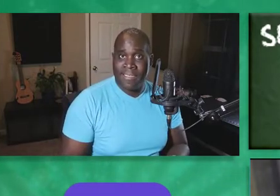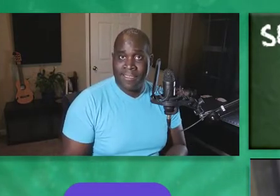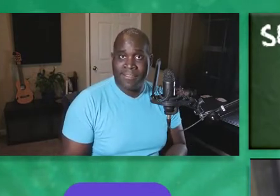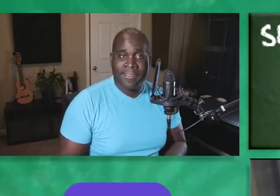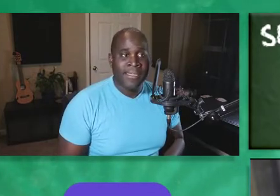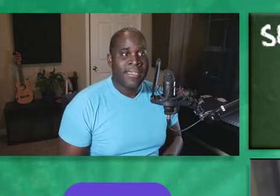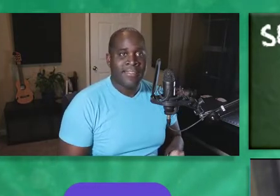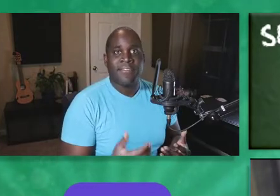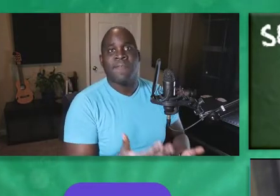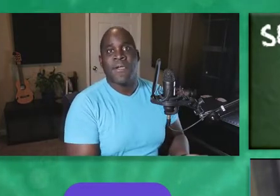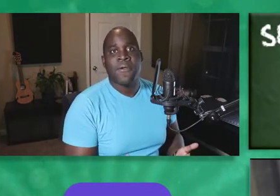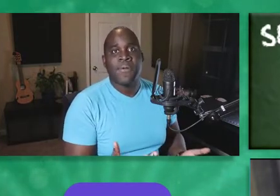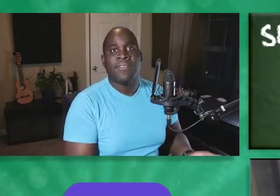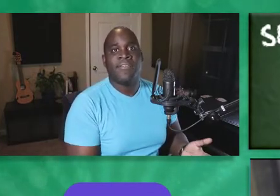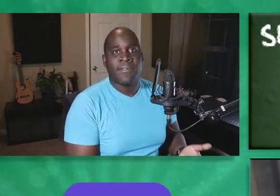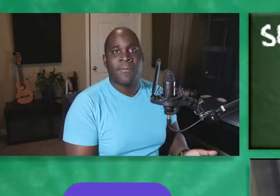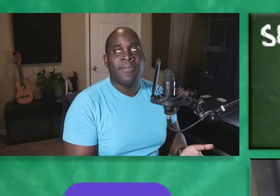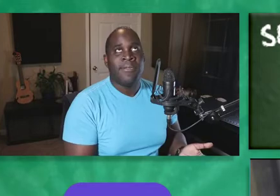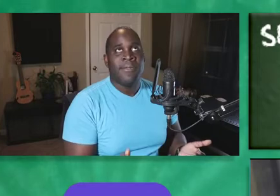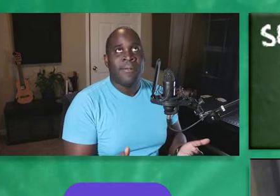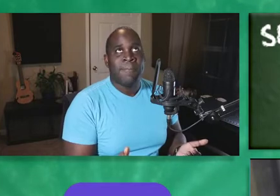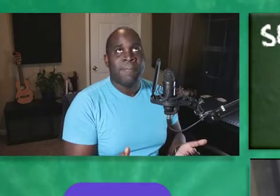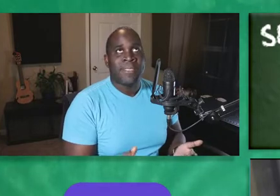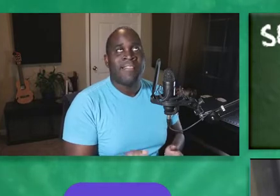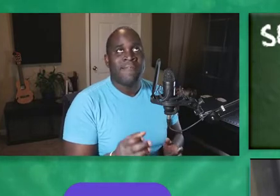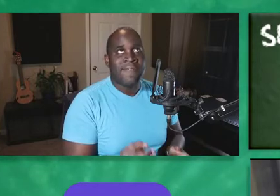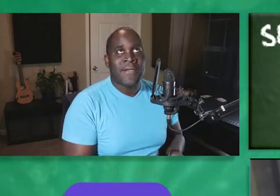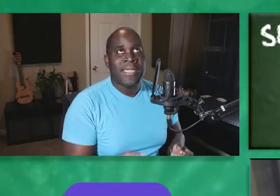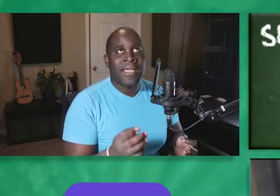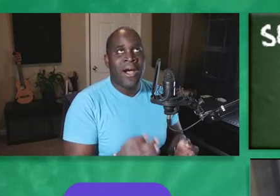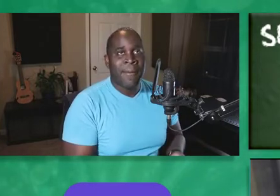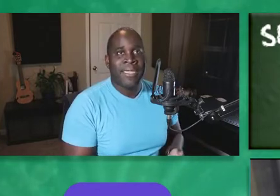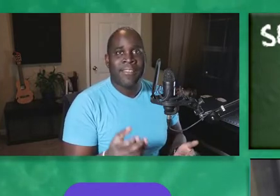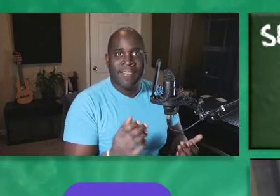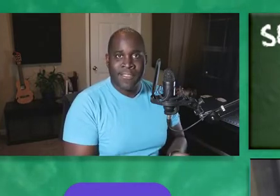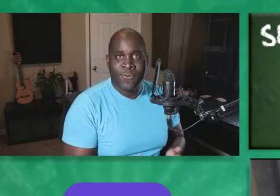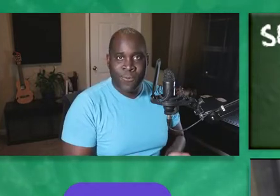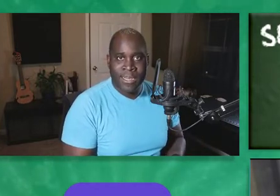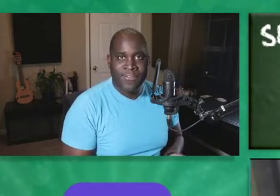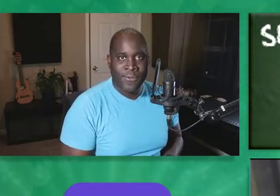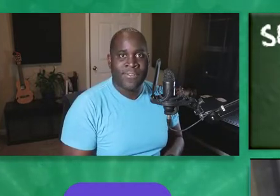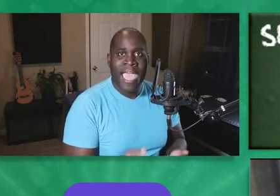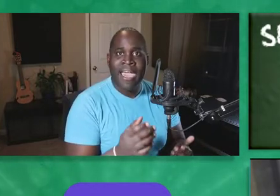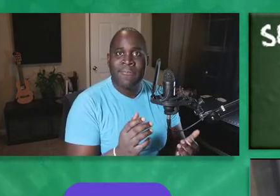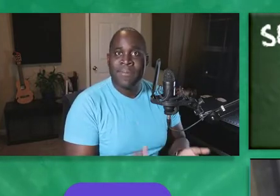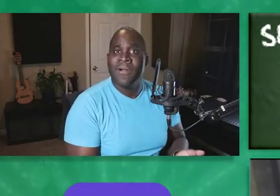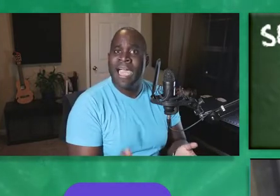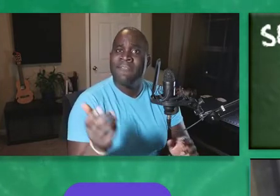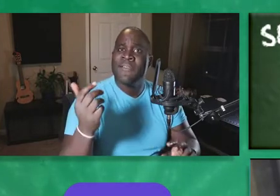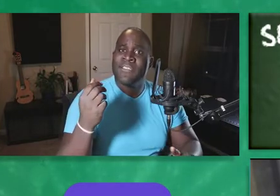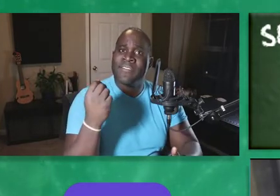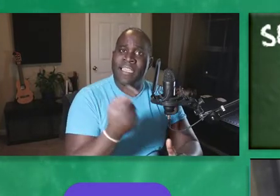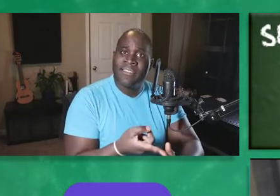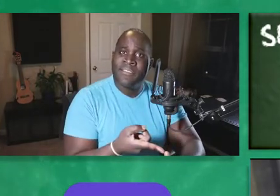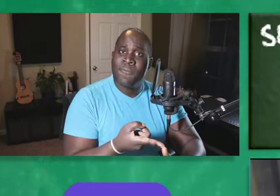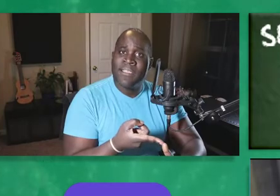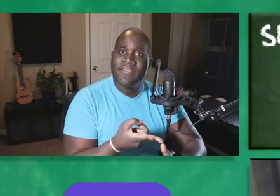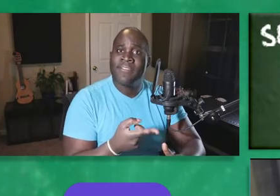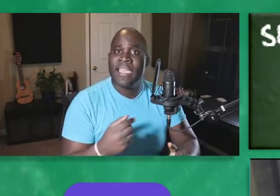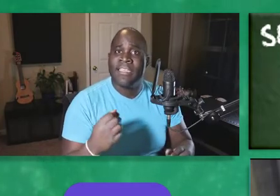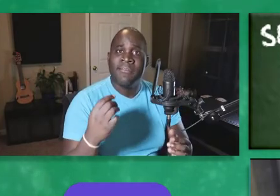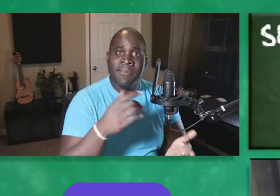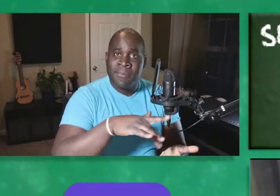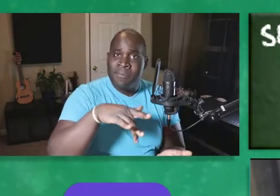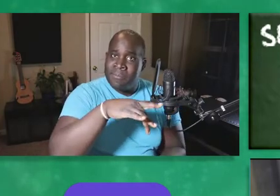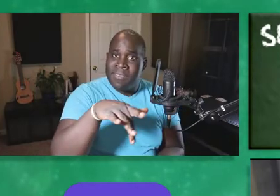signing things. Because it's a very realistic, it's a very common thing to run into, to have people have very stylistic ways